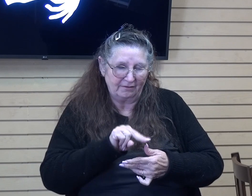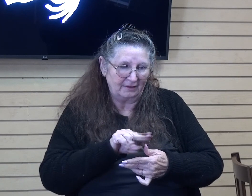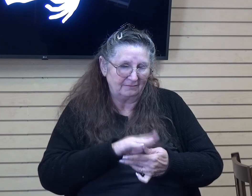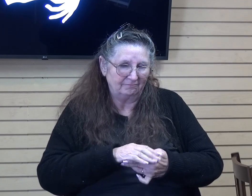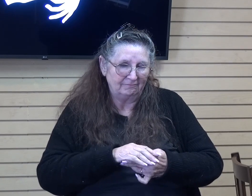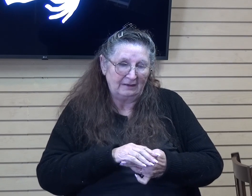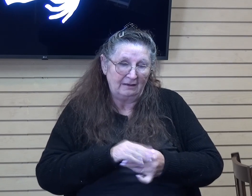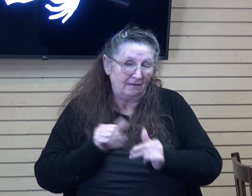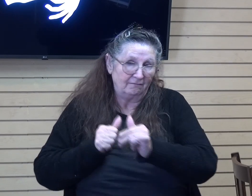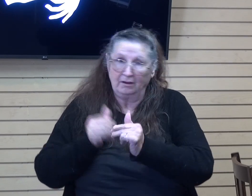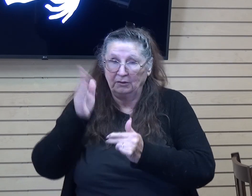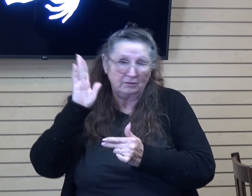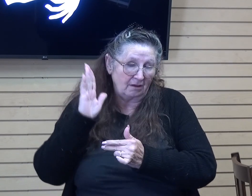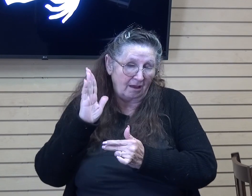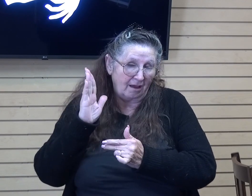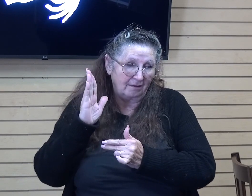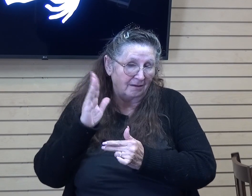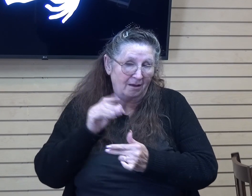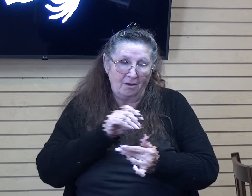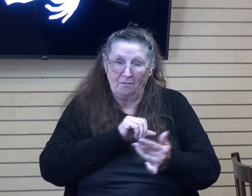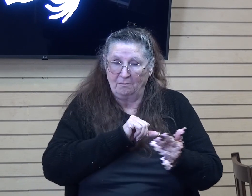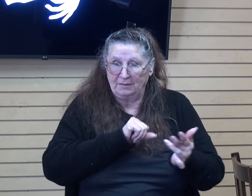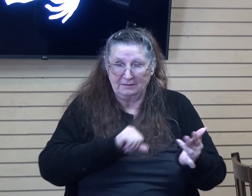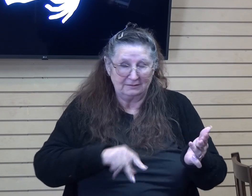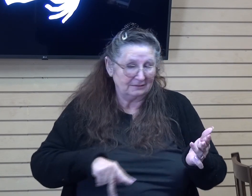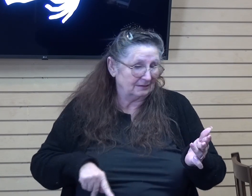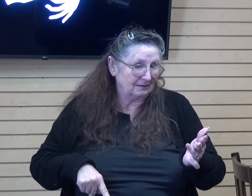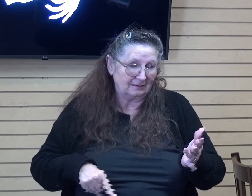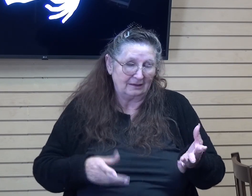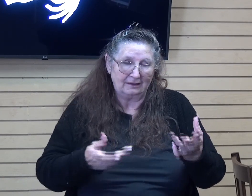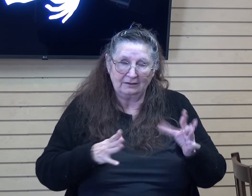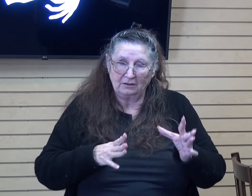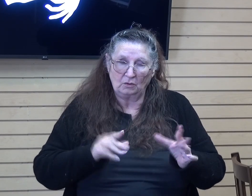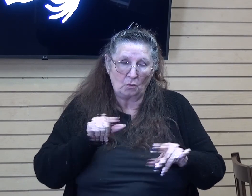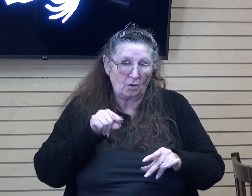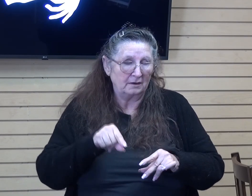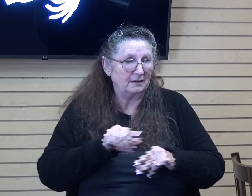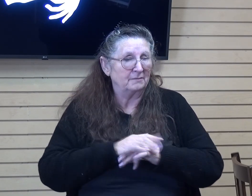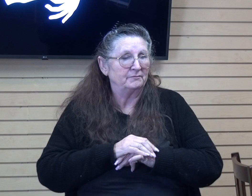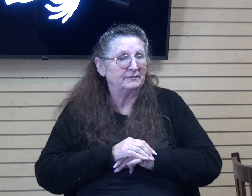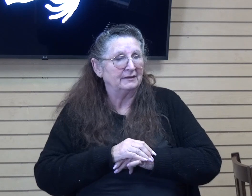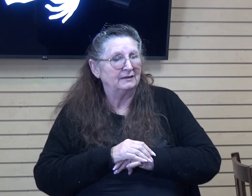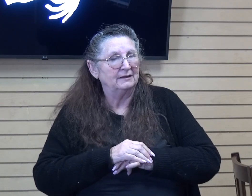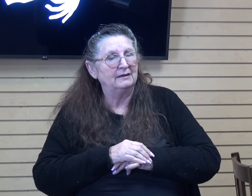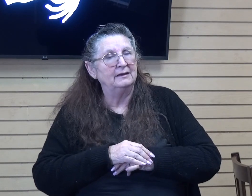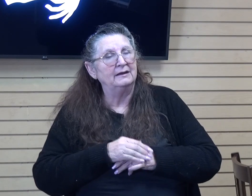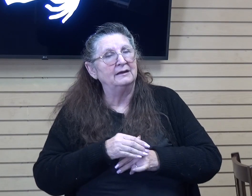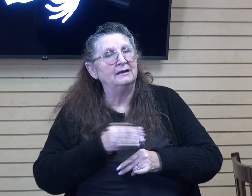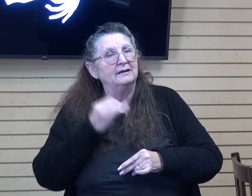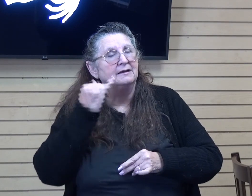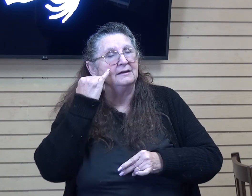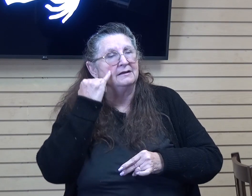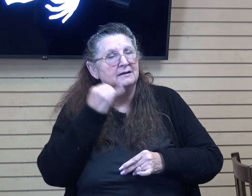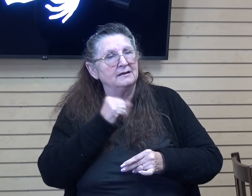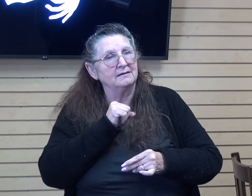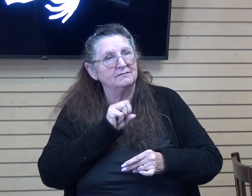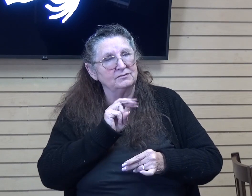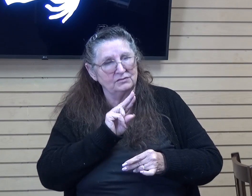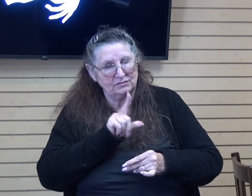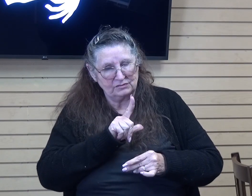and so amazing. And if Saul were to be walking in God's ways, he would have taken his eyes off of himself